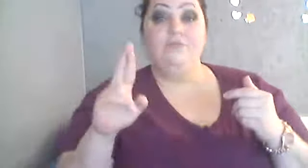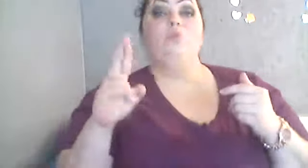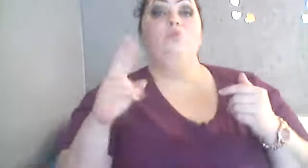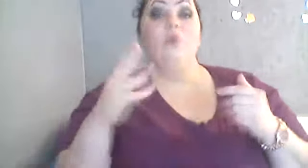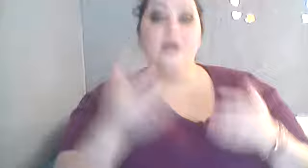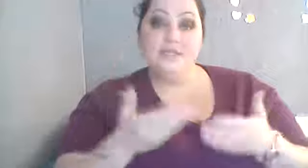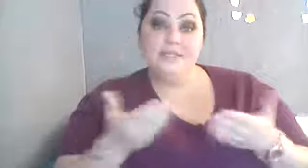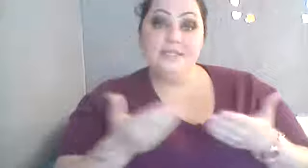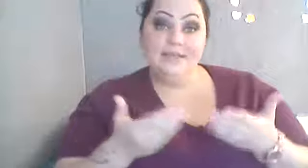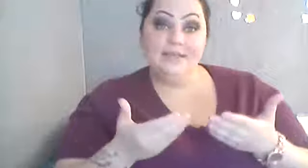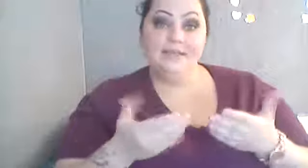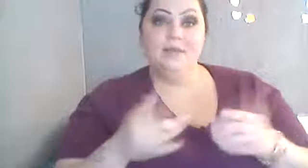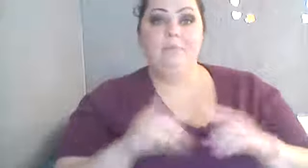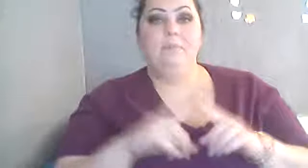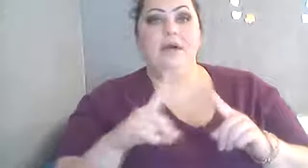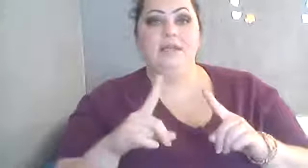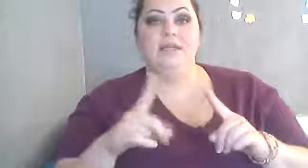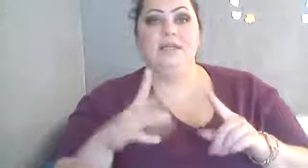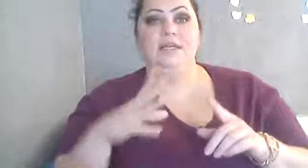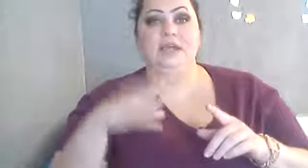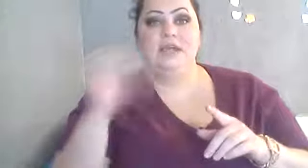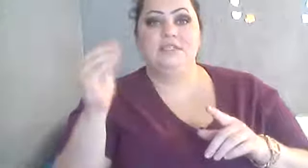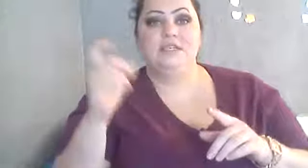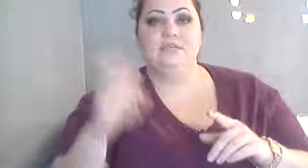Xavier was here, but he had to leave.